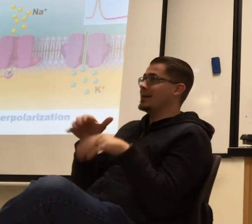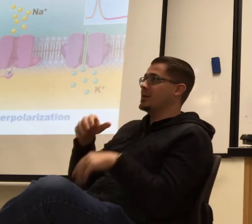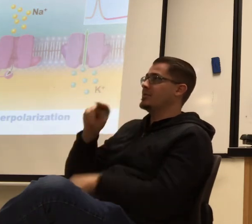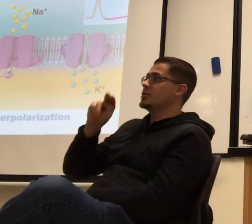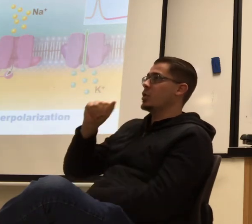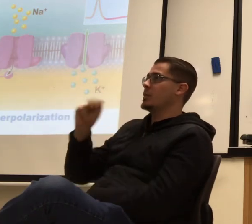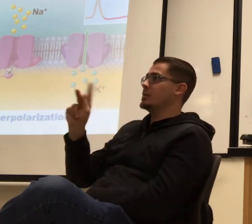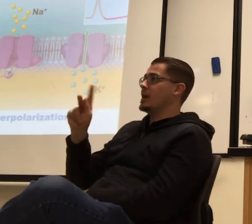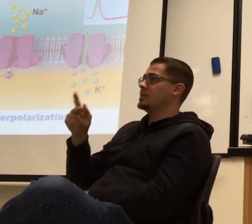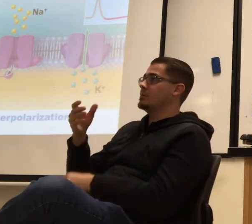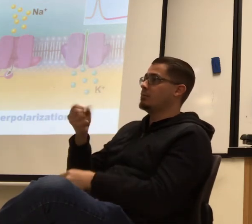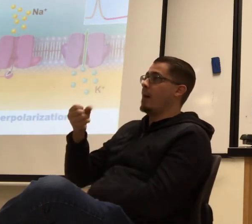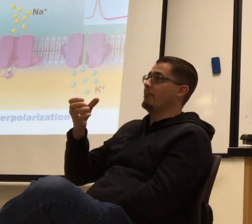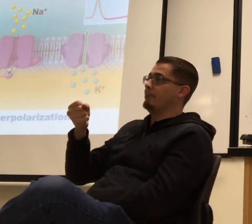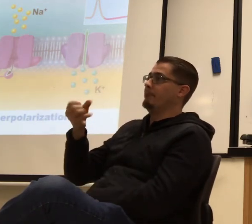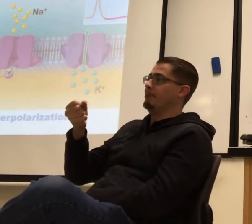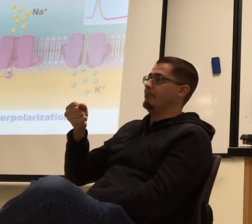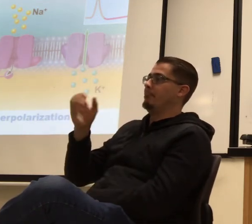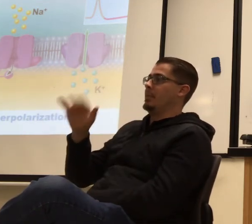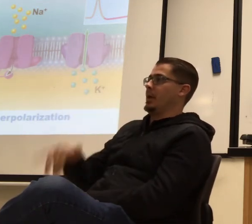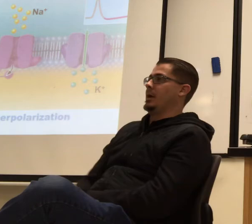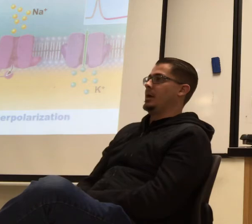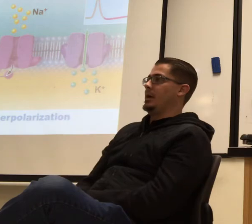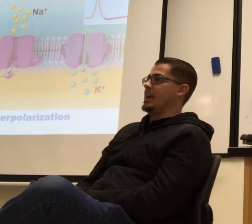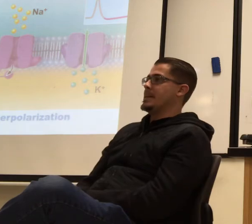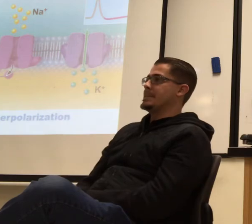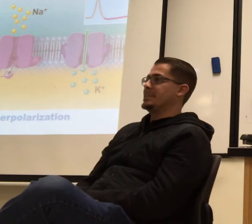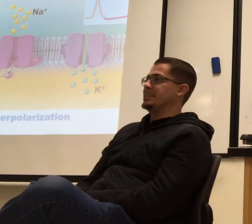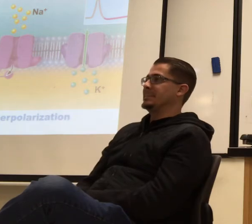potassium ATPase pump. Okay.